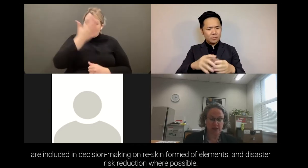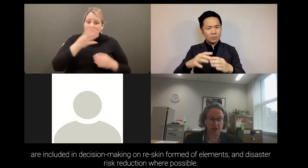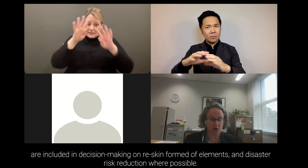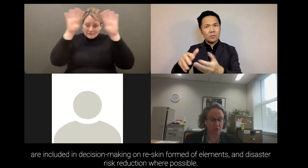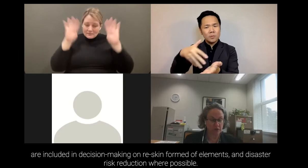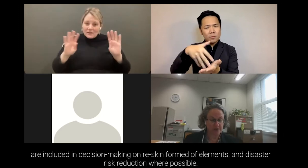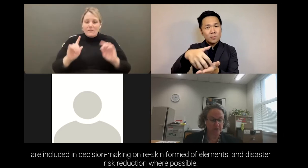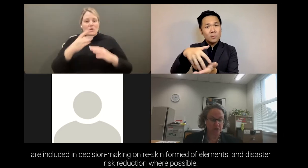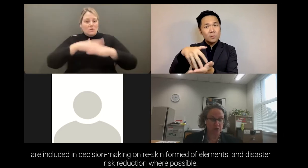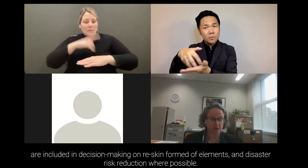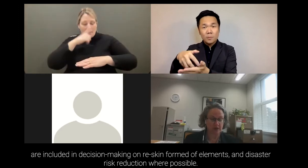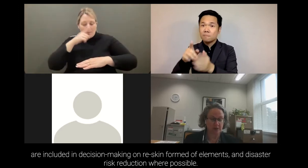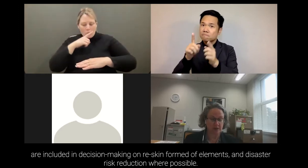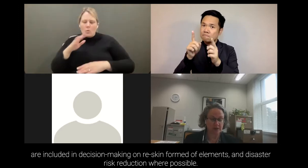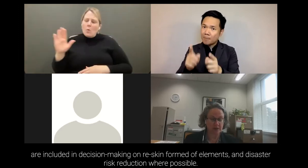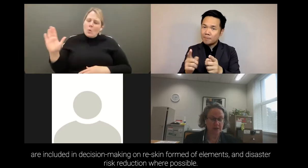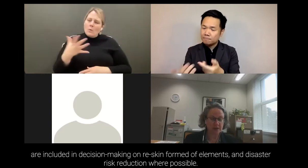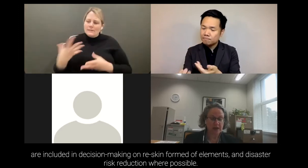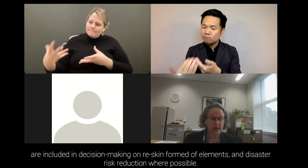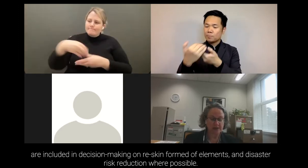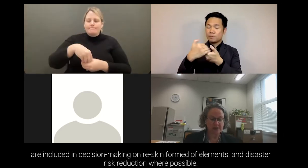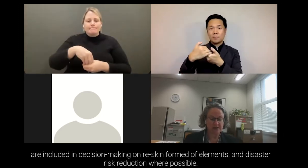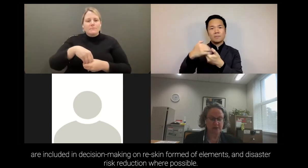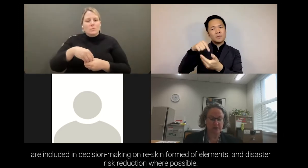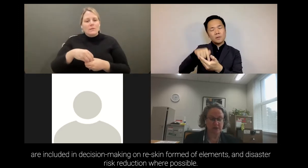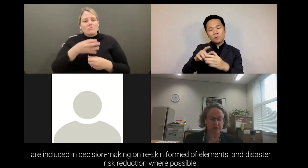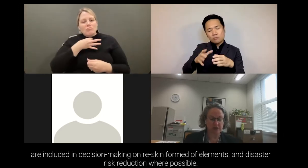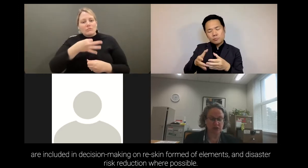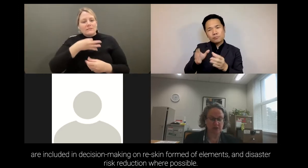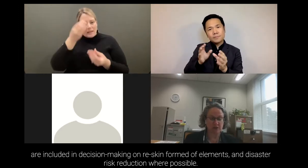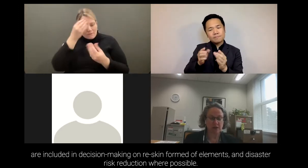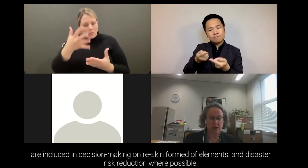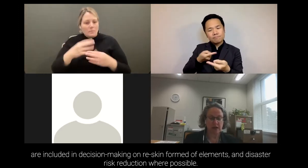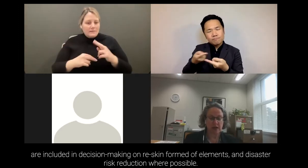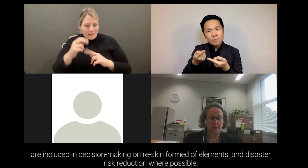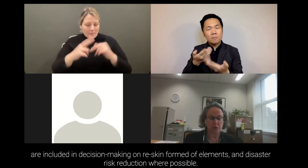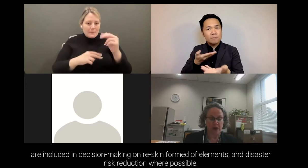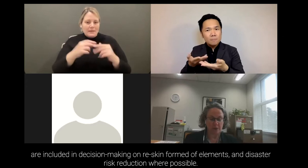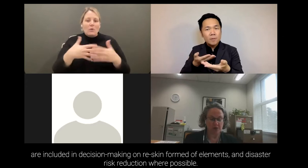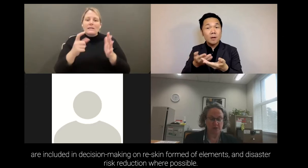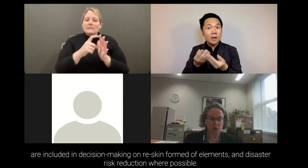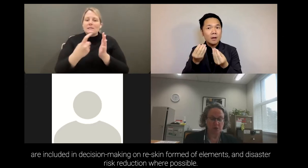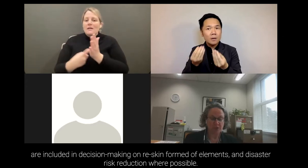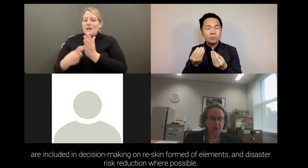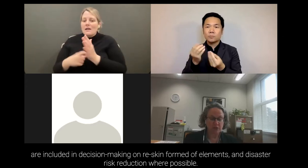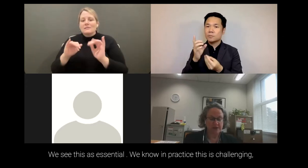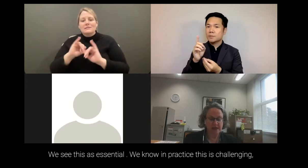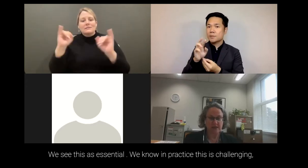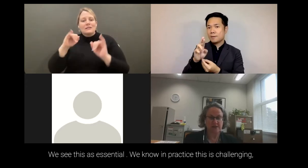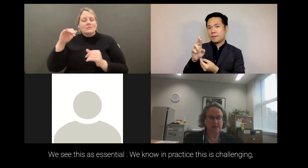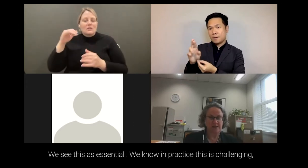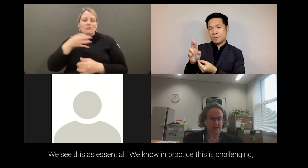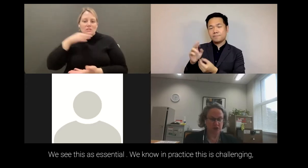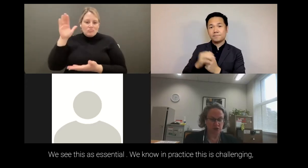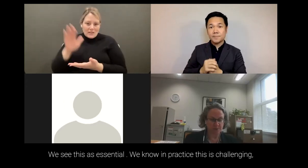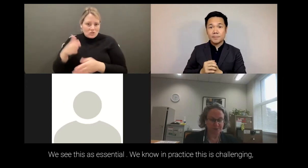decision-making on risk-informed development and disaster risk reduction where possible. We see